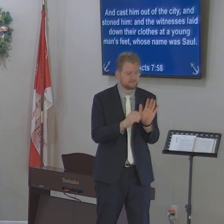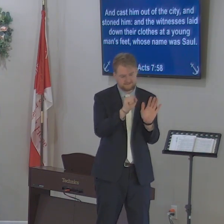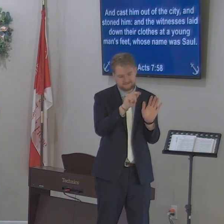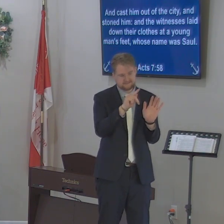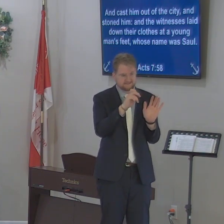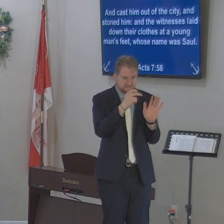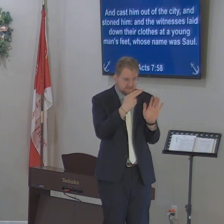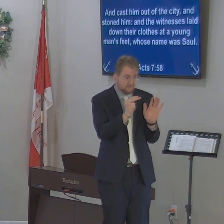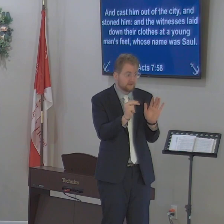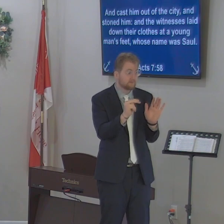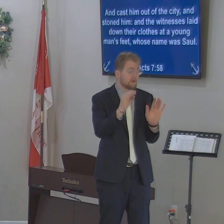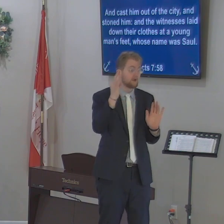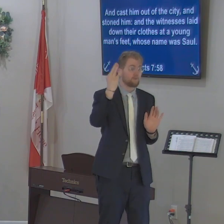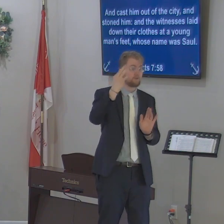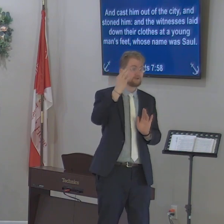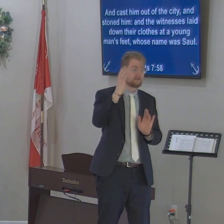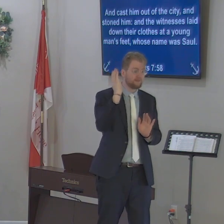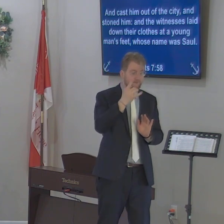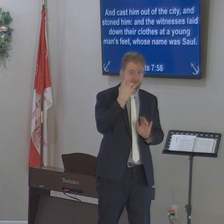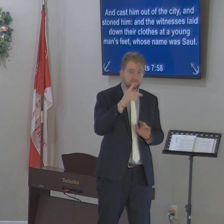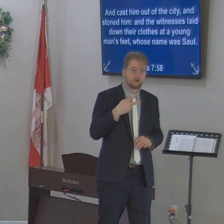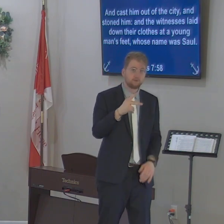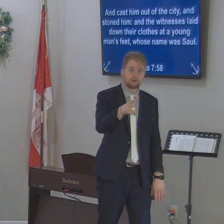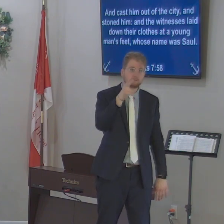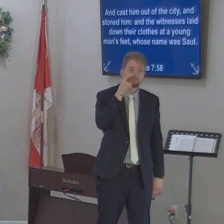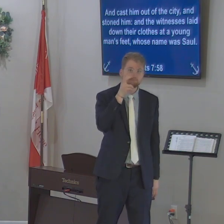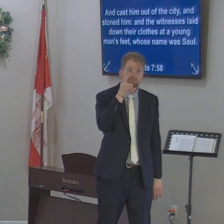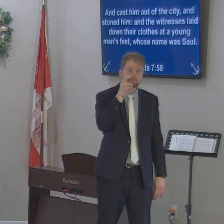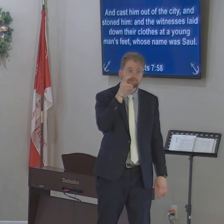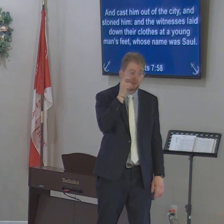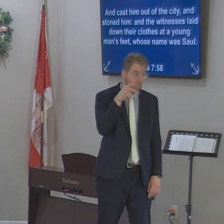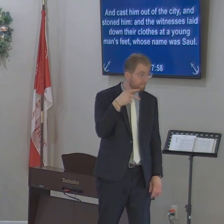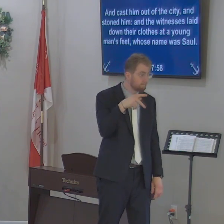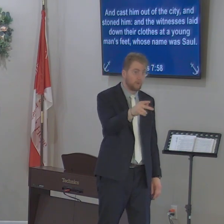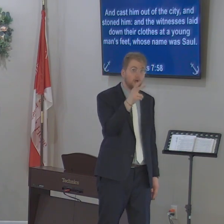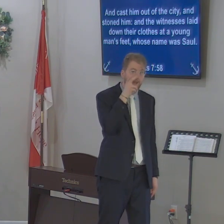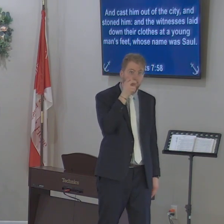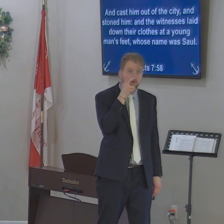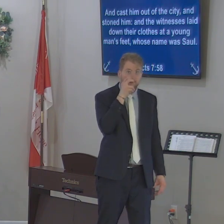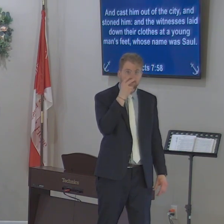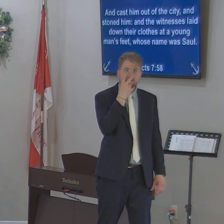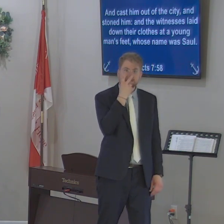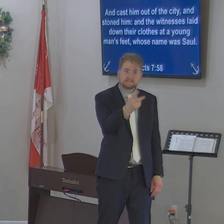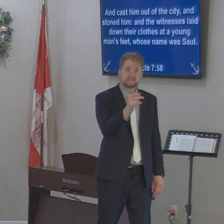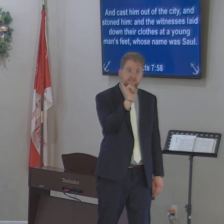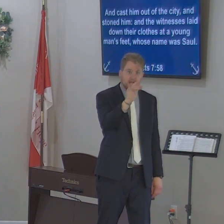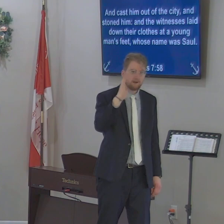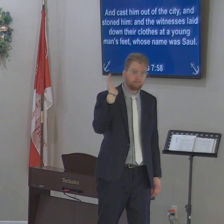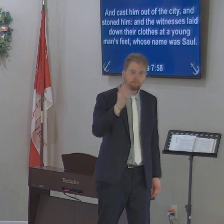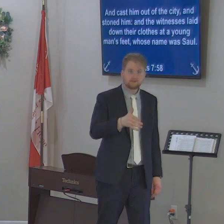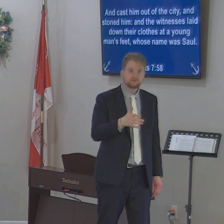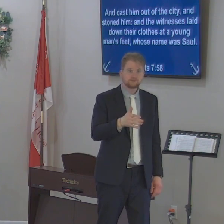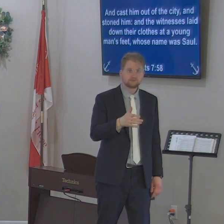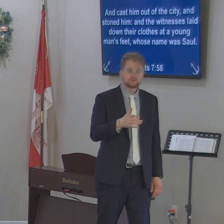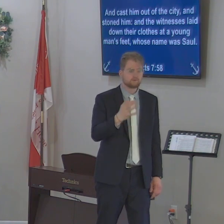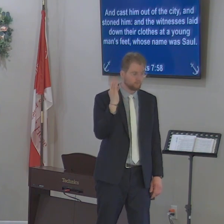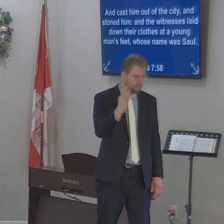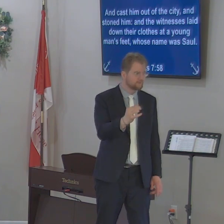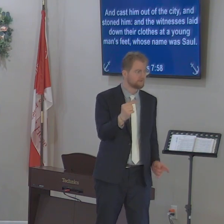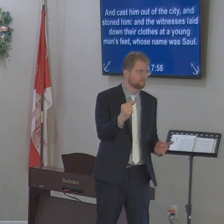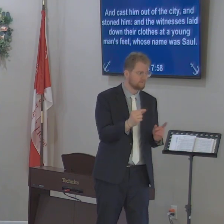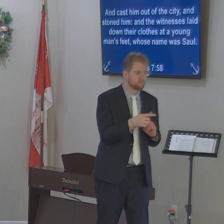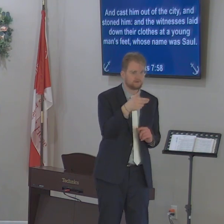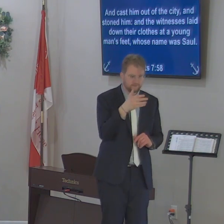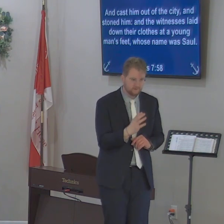Stephen just preaches the message for him. Saul's there and hears the preaching of the word of God.